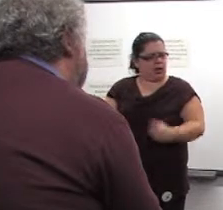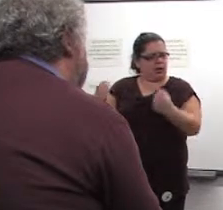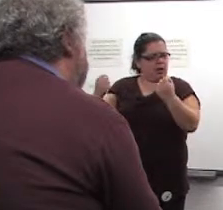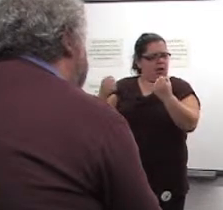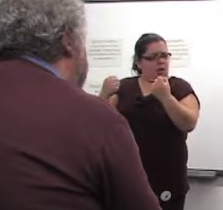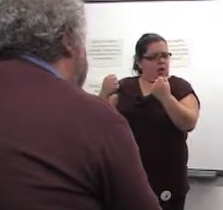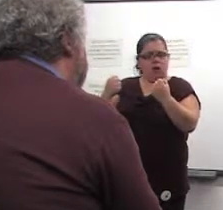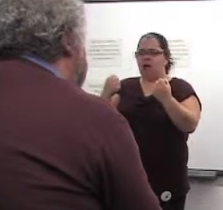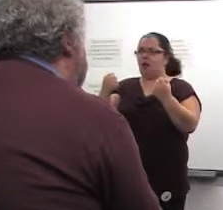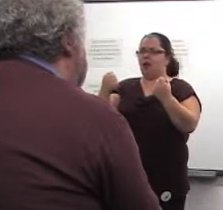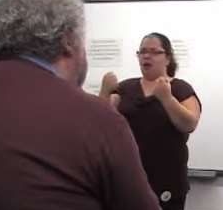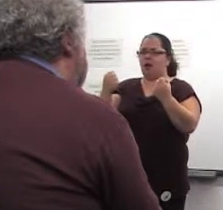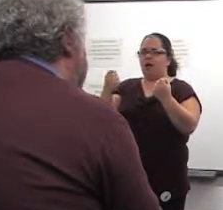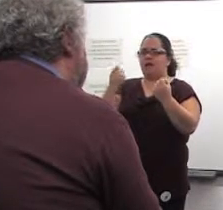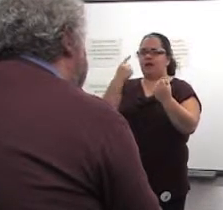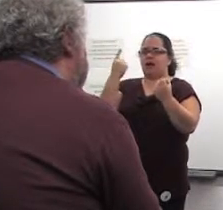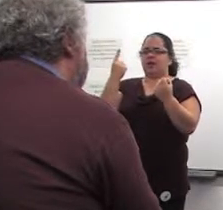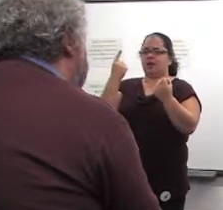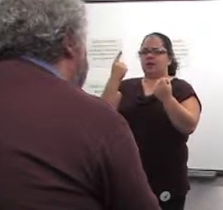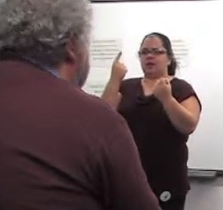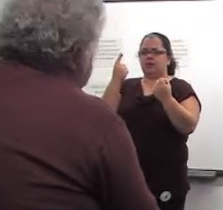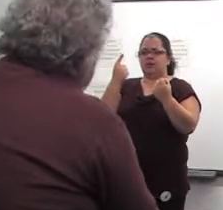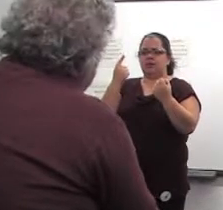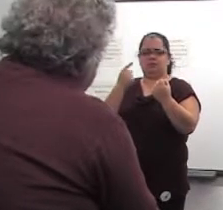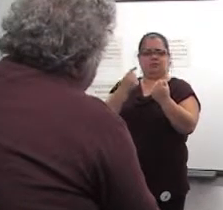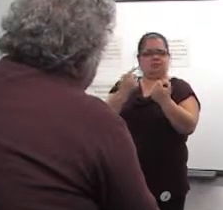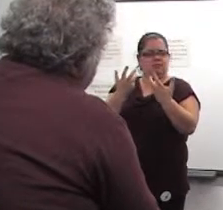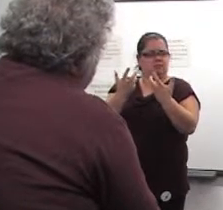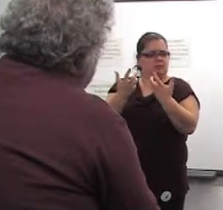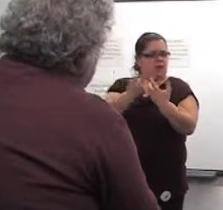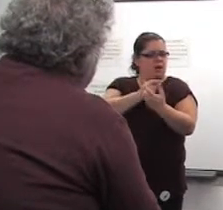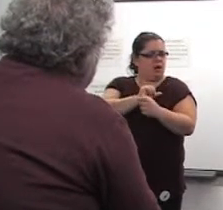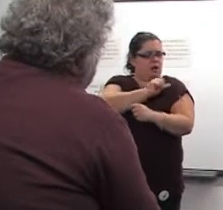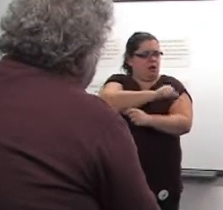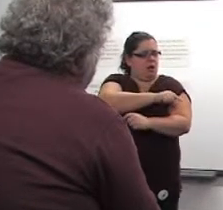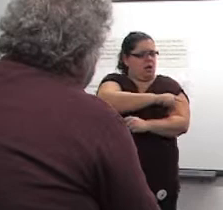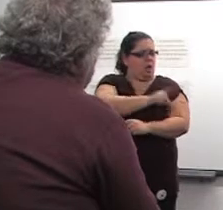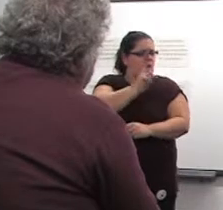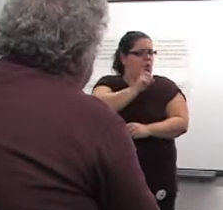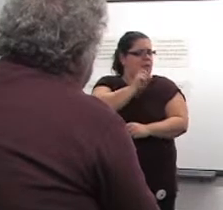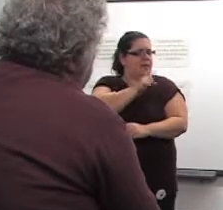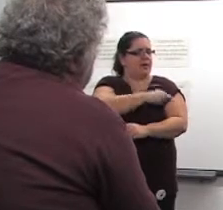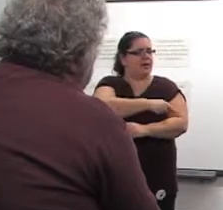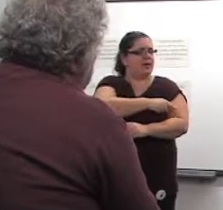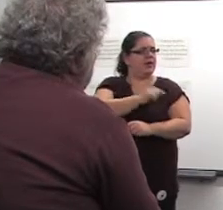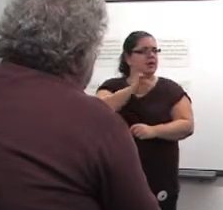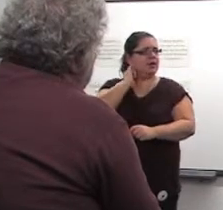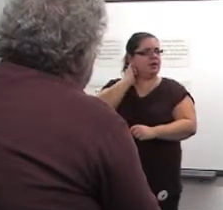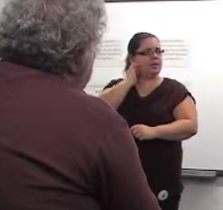suddenly aware that there was a woman in the passenger seat of his car,